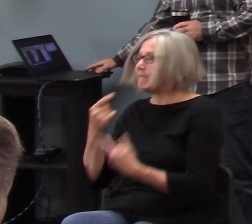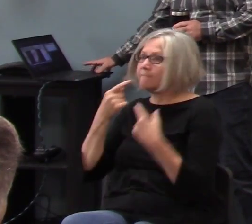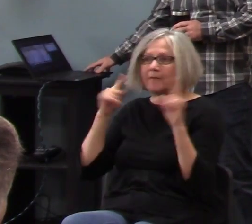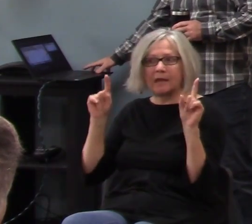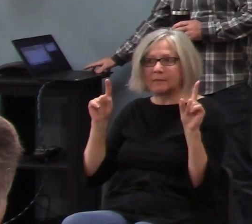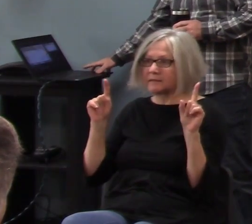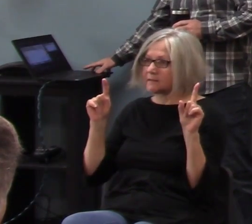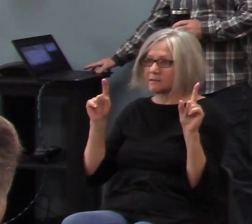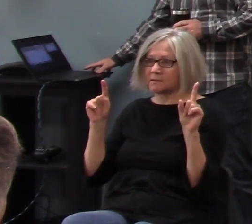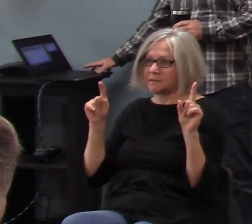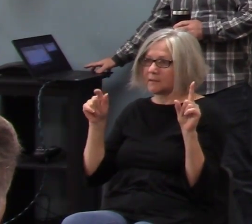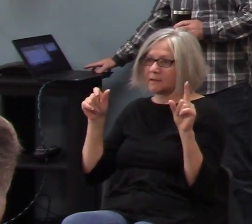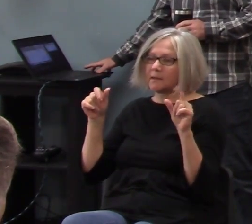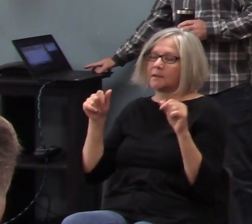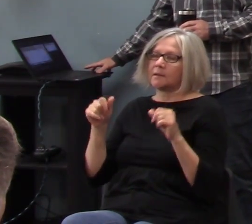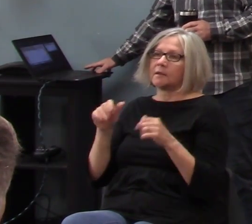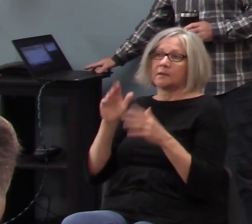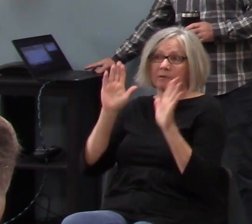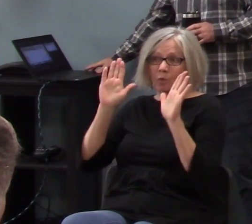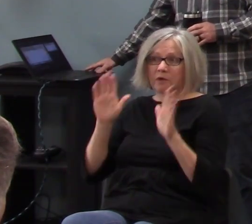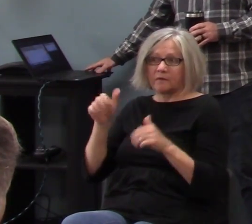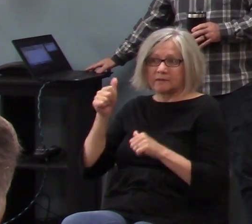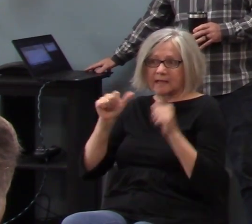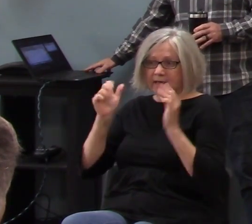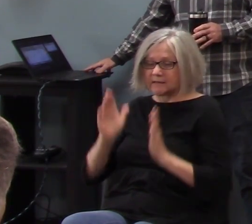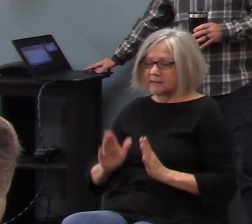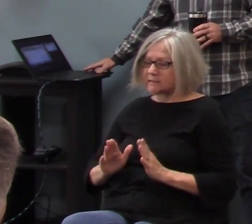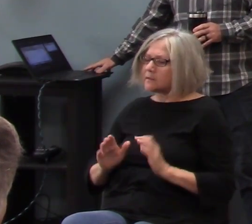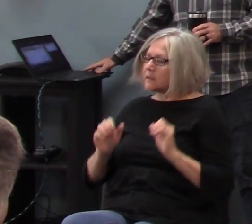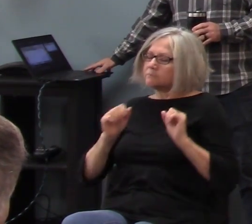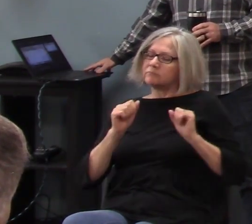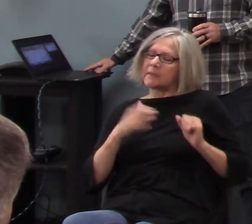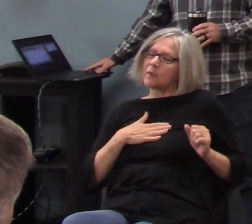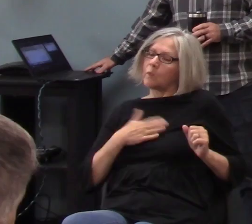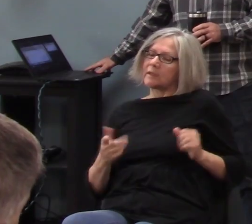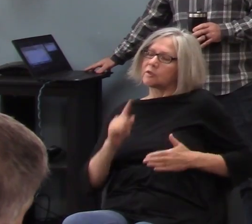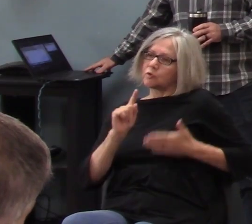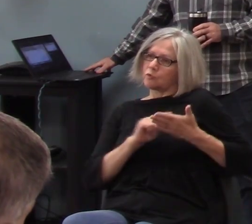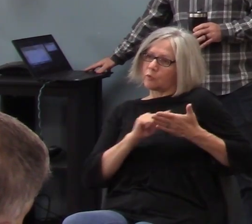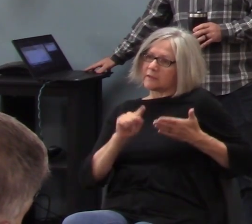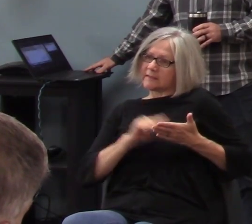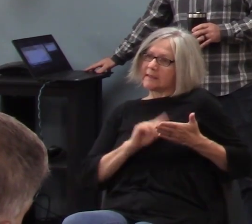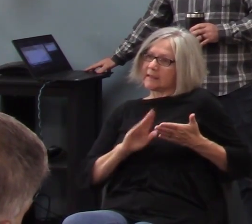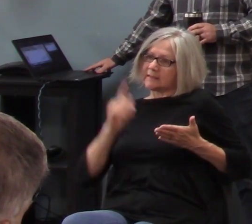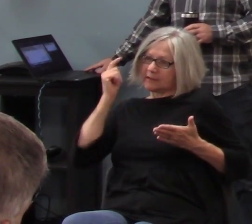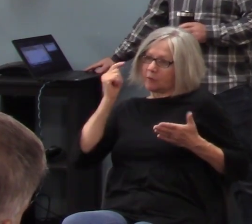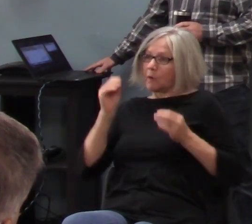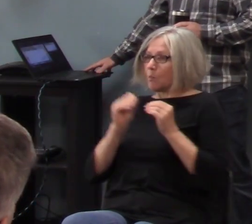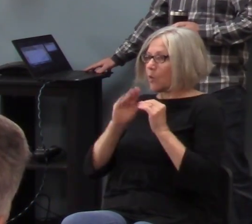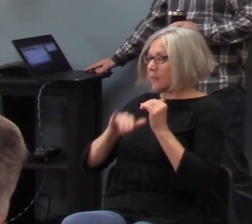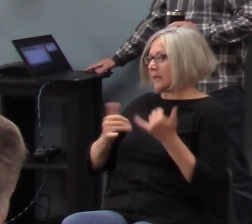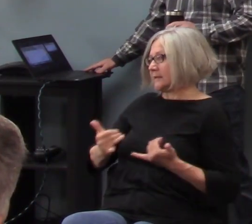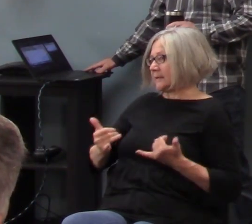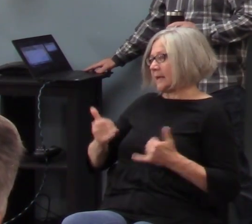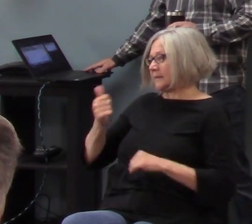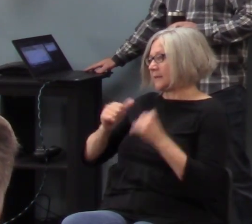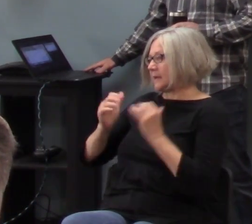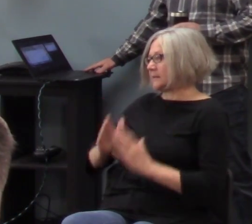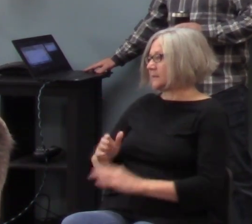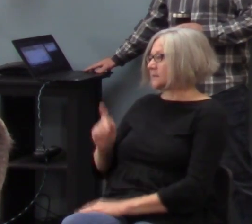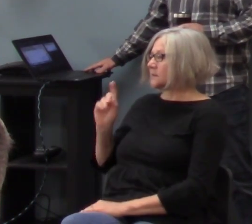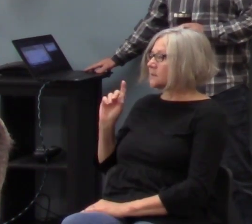scientist. He was far more willing to critique his own theory than modern scientists are, ironically. You have that